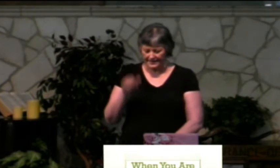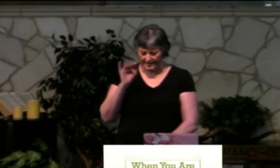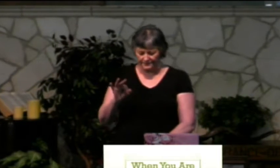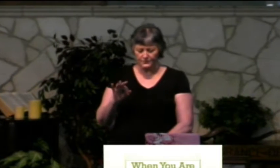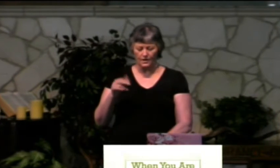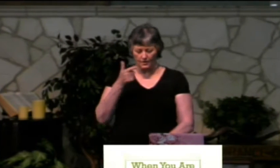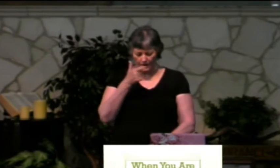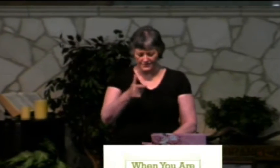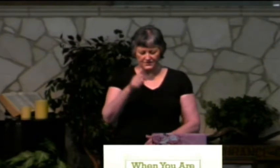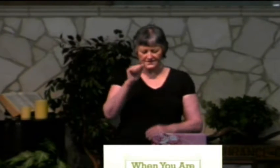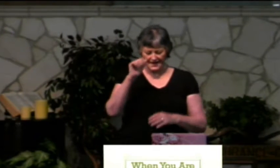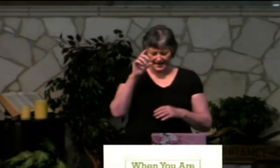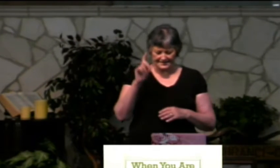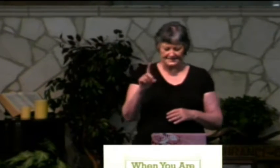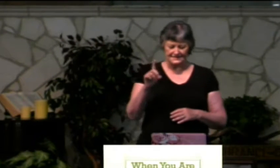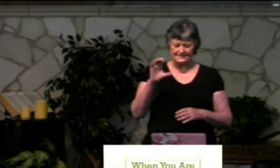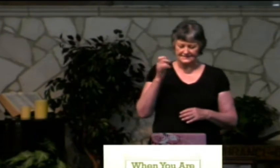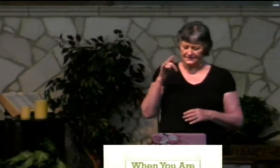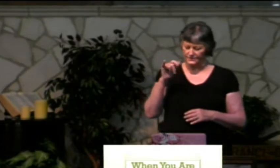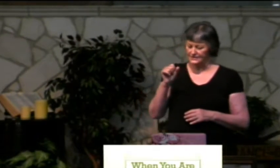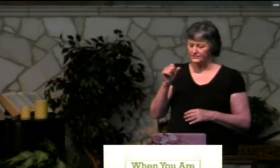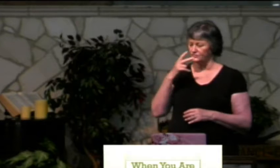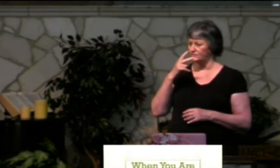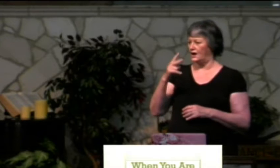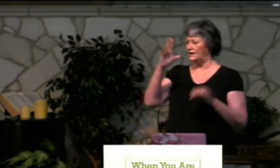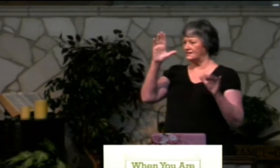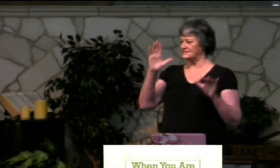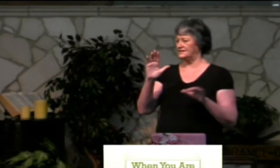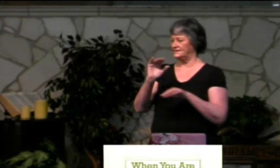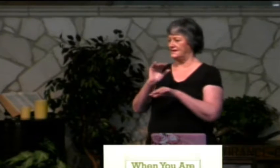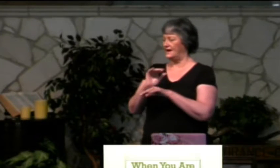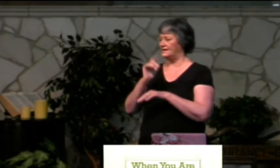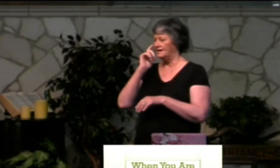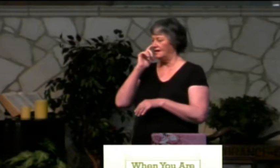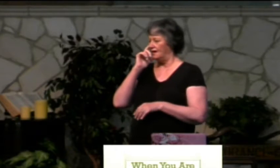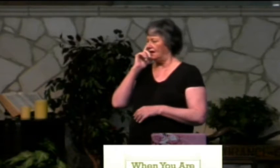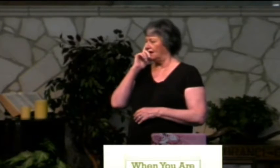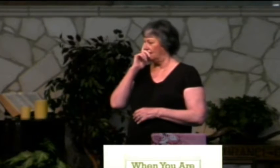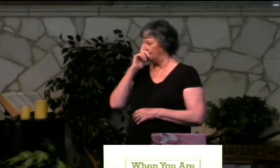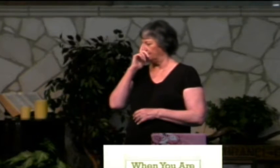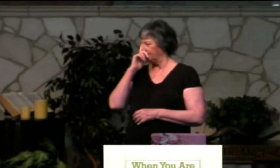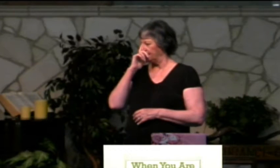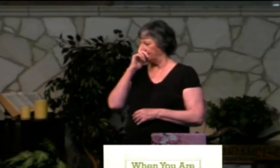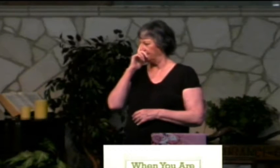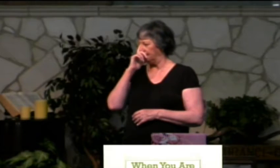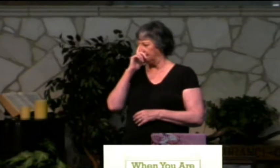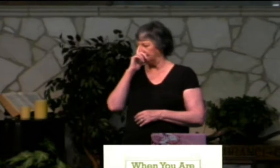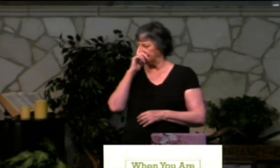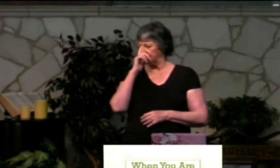if you are watching the AD series, you saw on Sunday night the